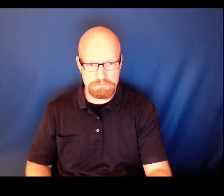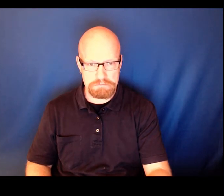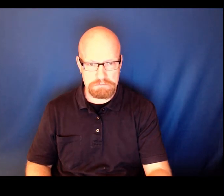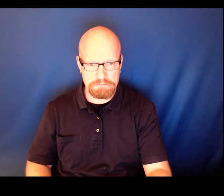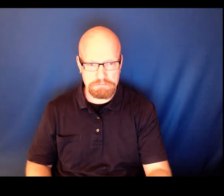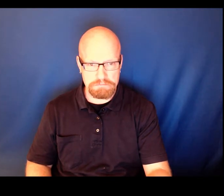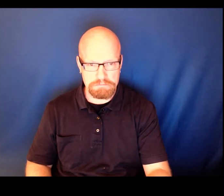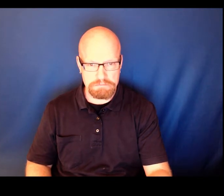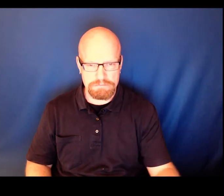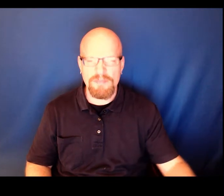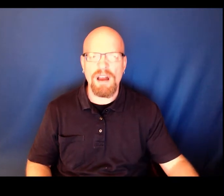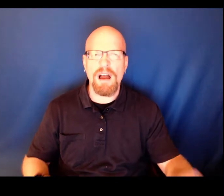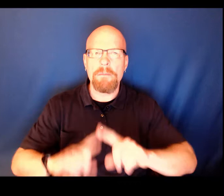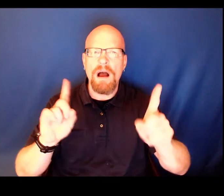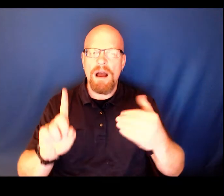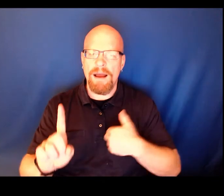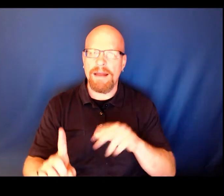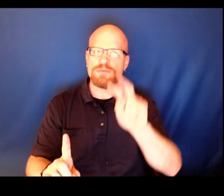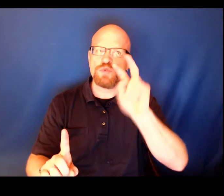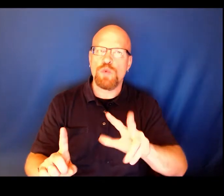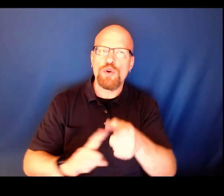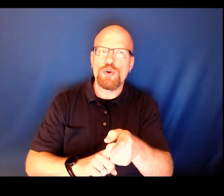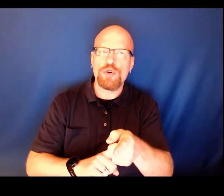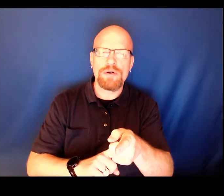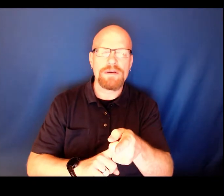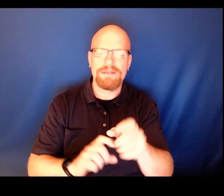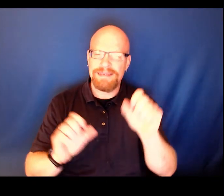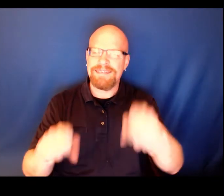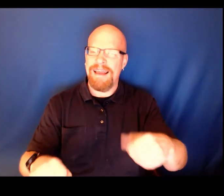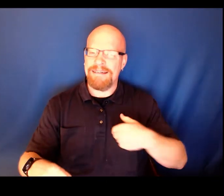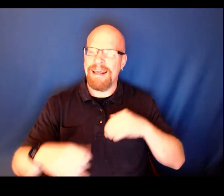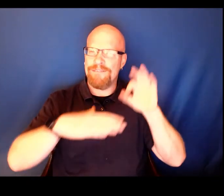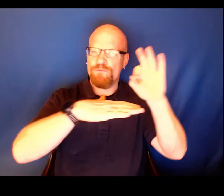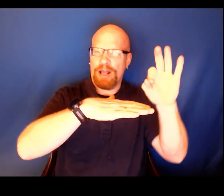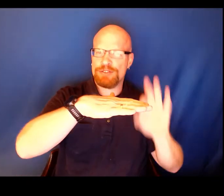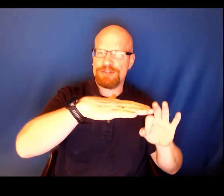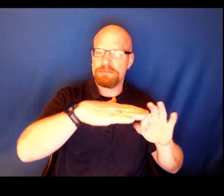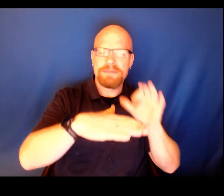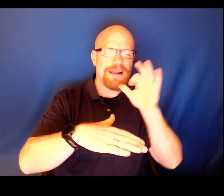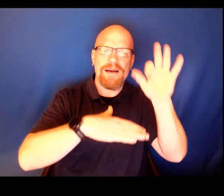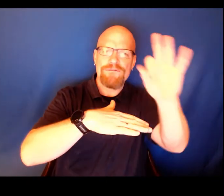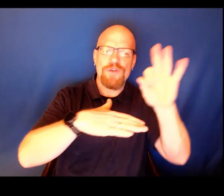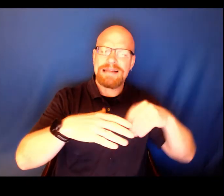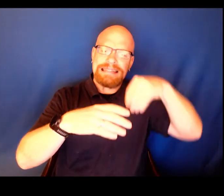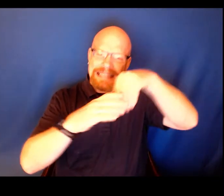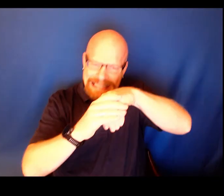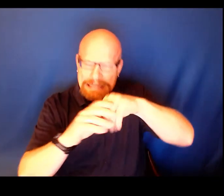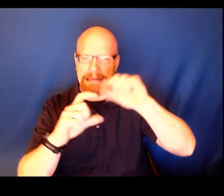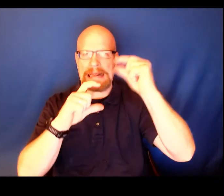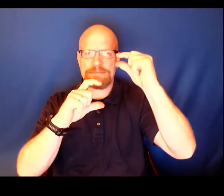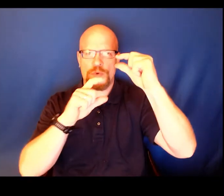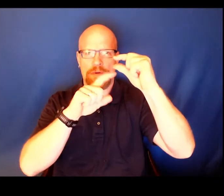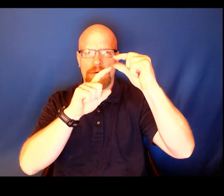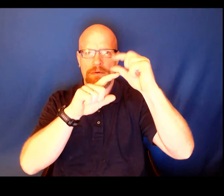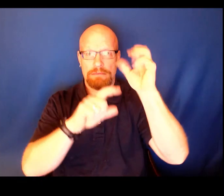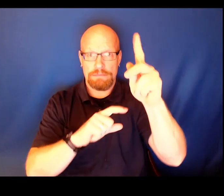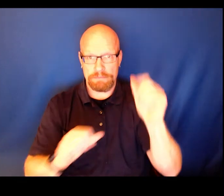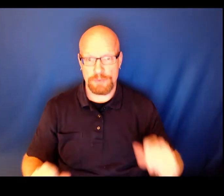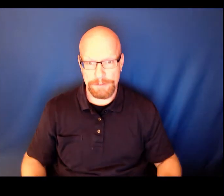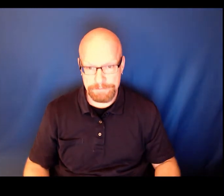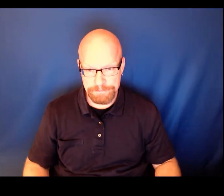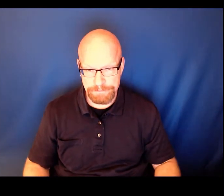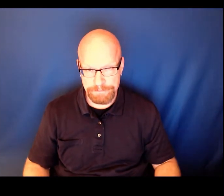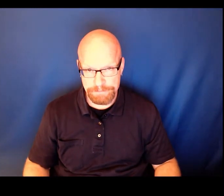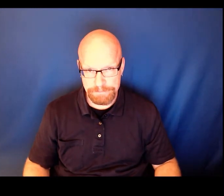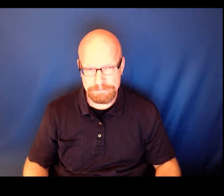And this one is qualified, but it has a fraction. 2/3. It can have a fraction. You